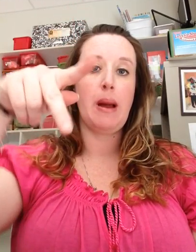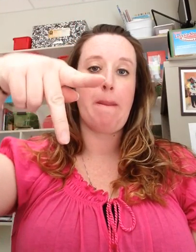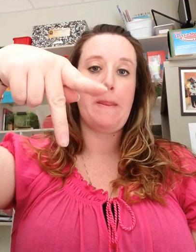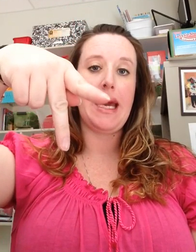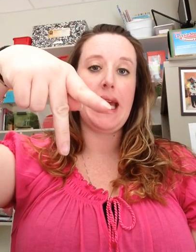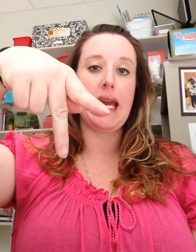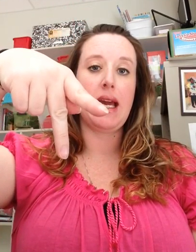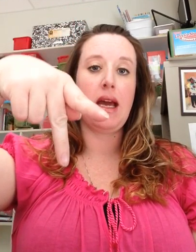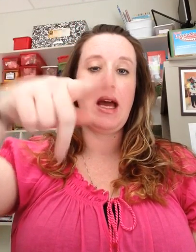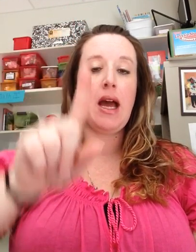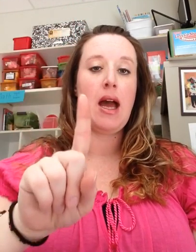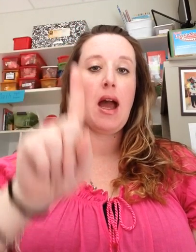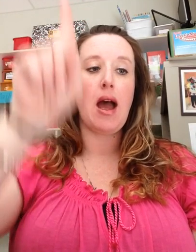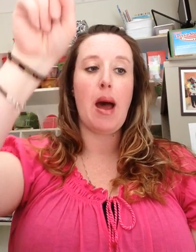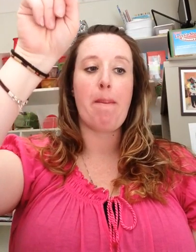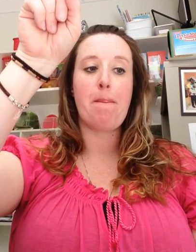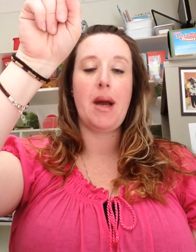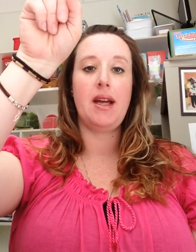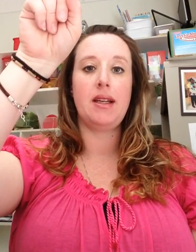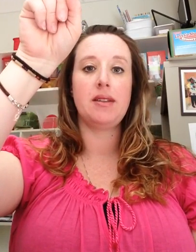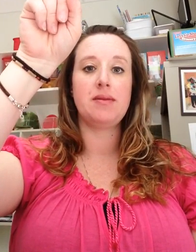U-P, up,